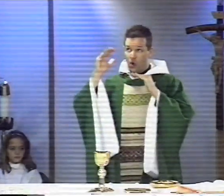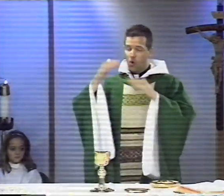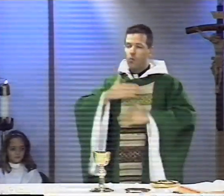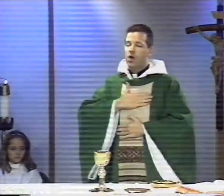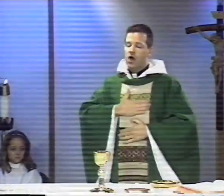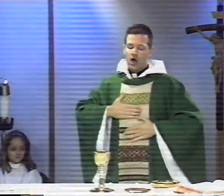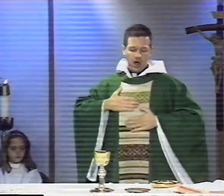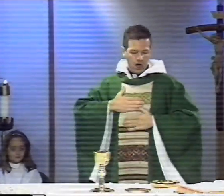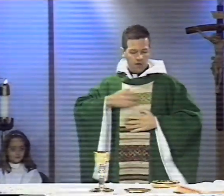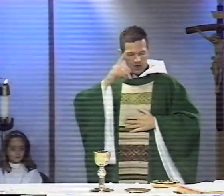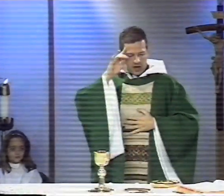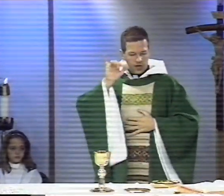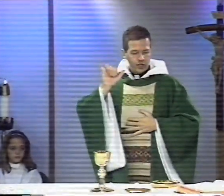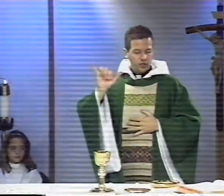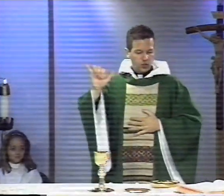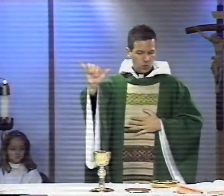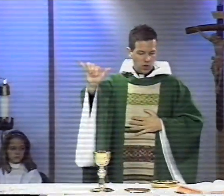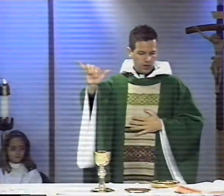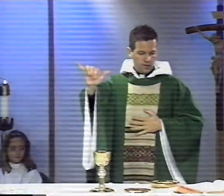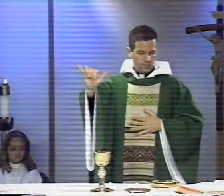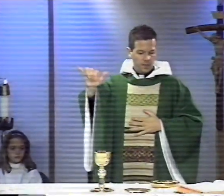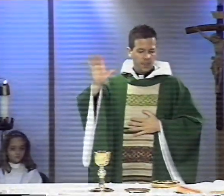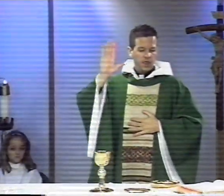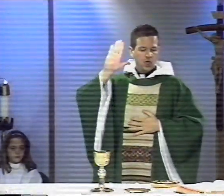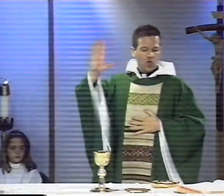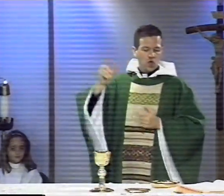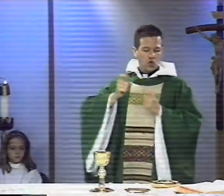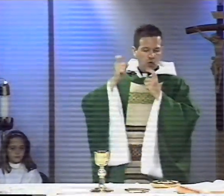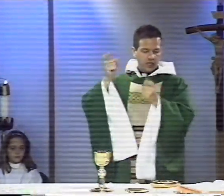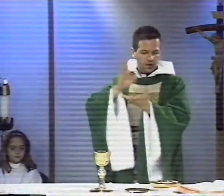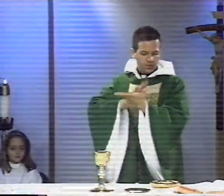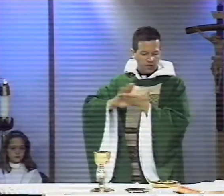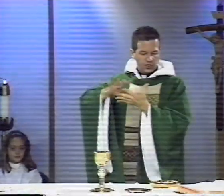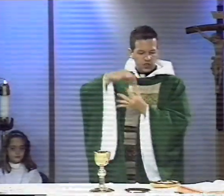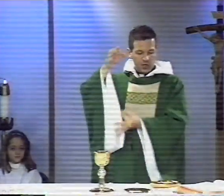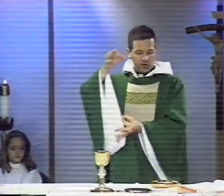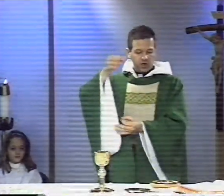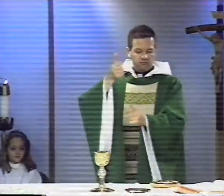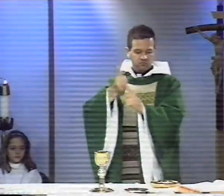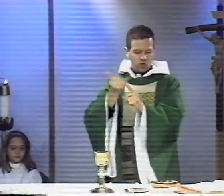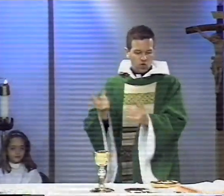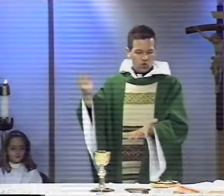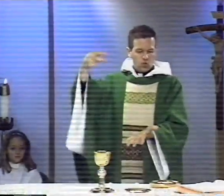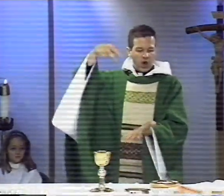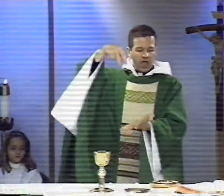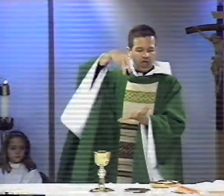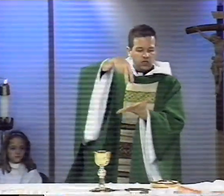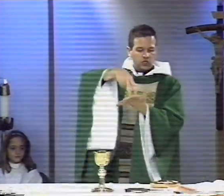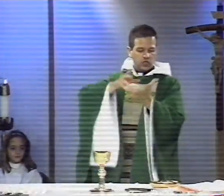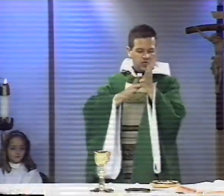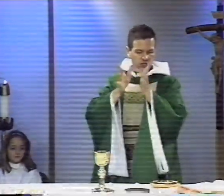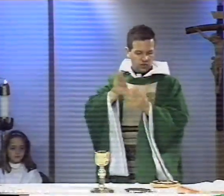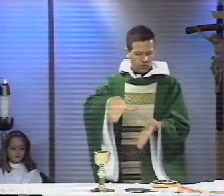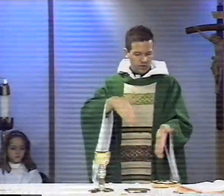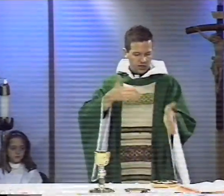hope of unending joy. Your gift of the Spirit, who raised Jesus from the